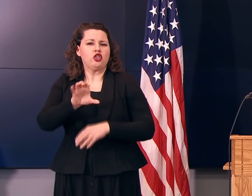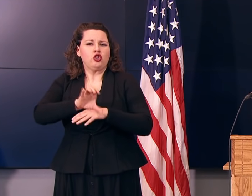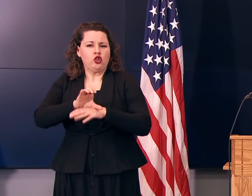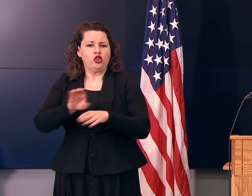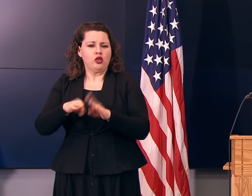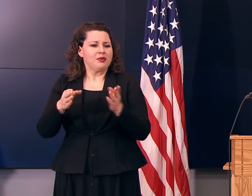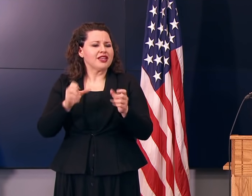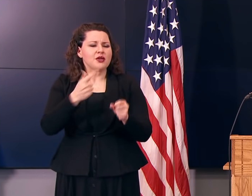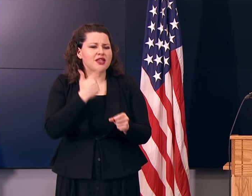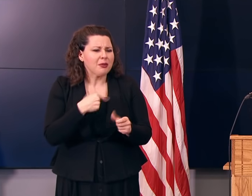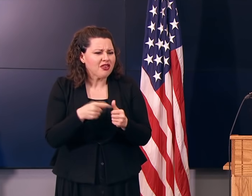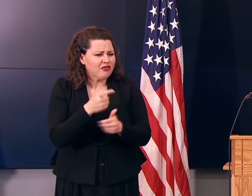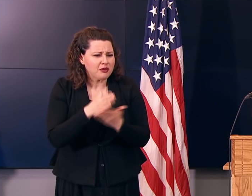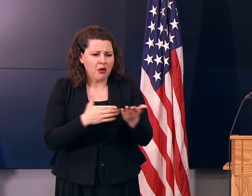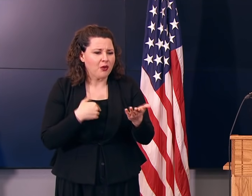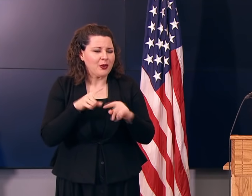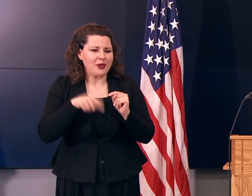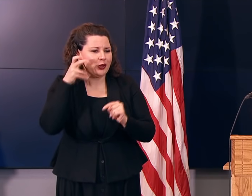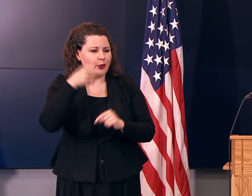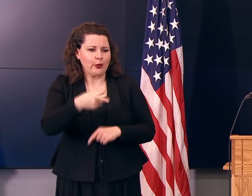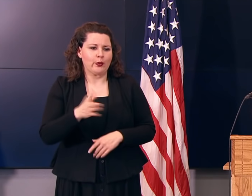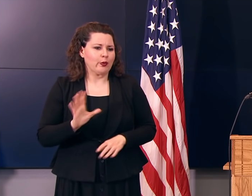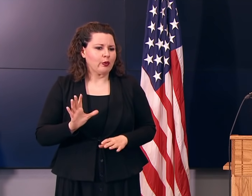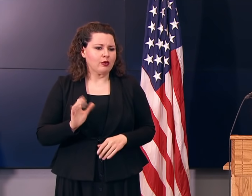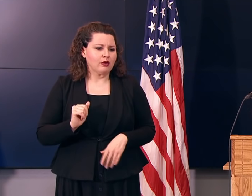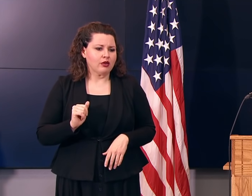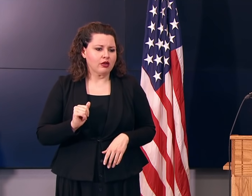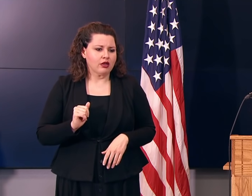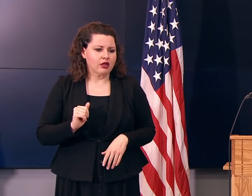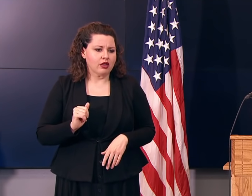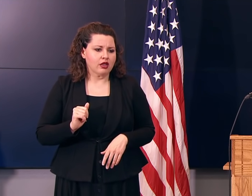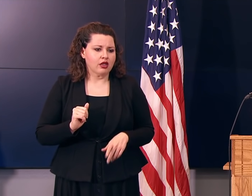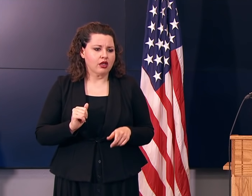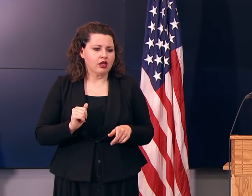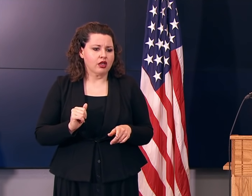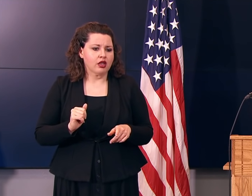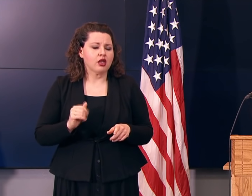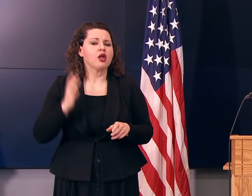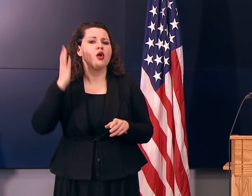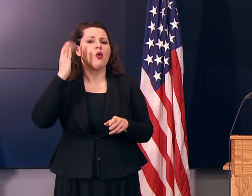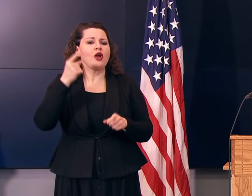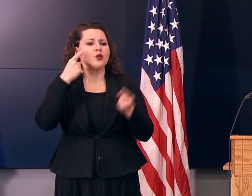I think, can you tell me the first part of the question? What was the first part of the question? Why did you